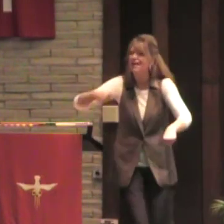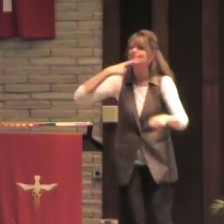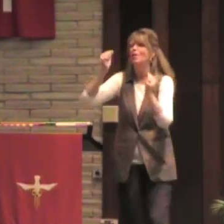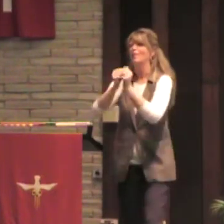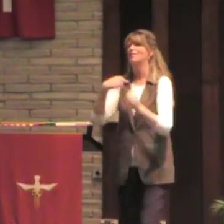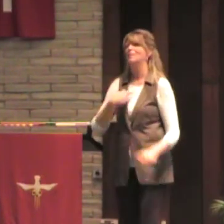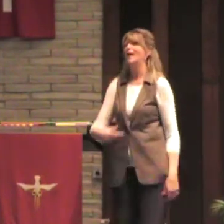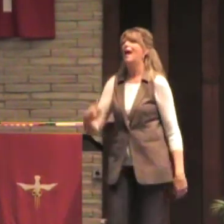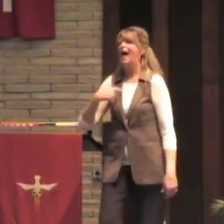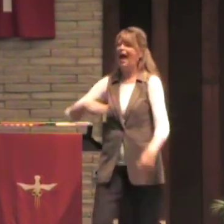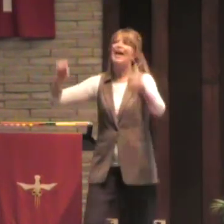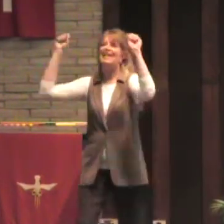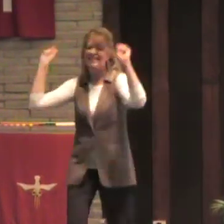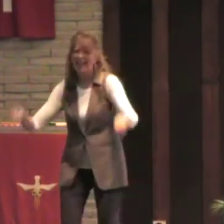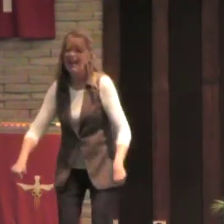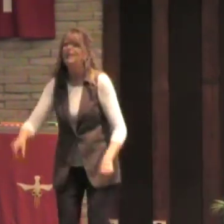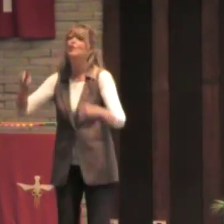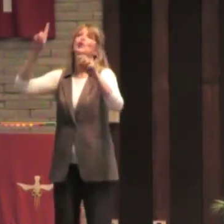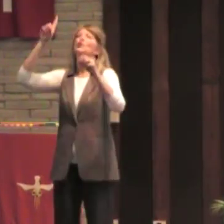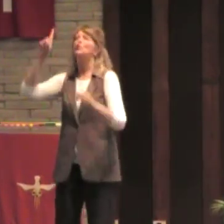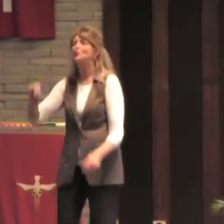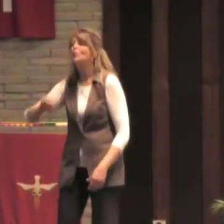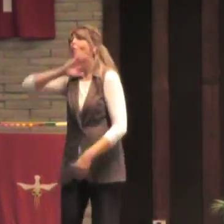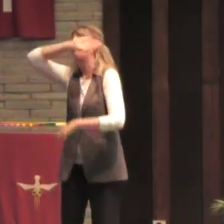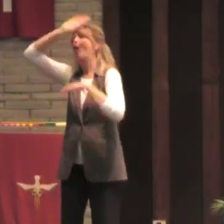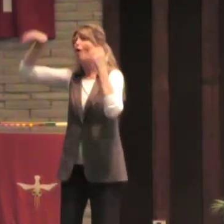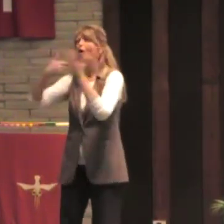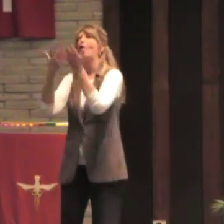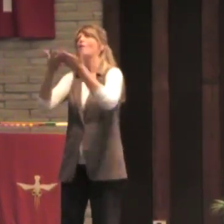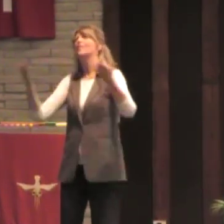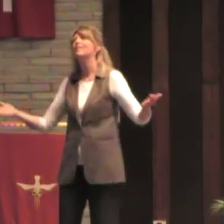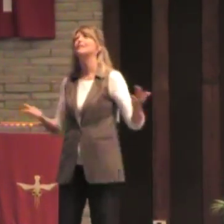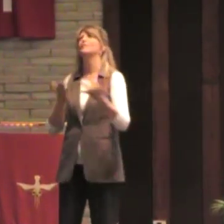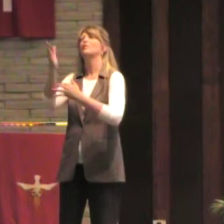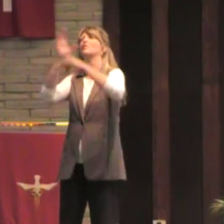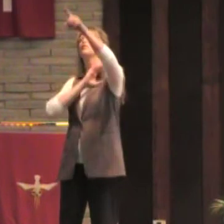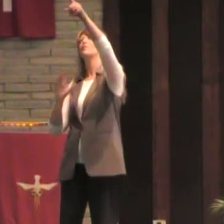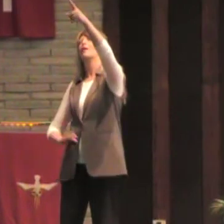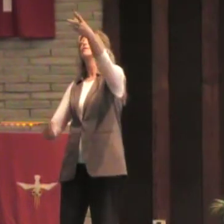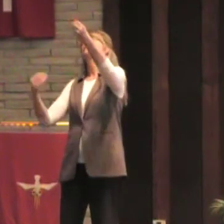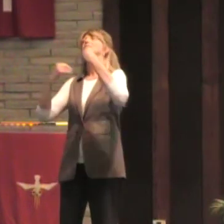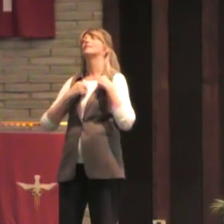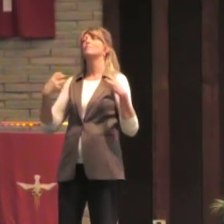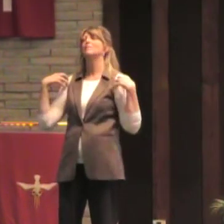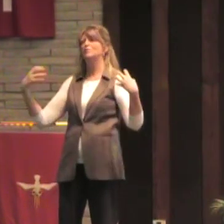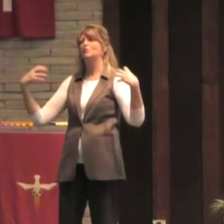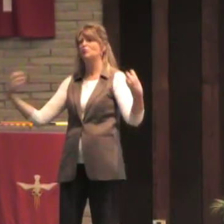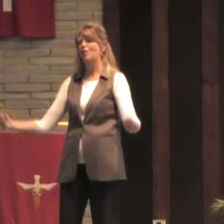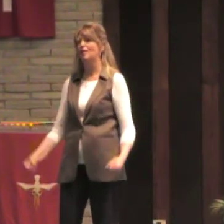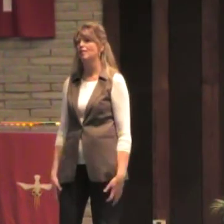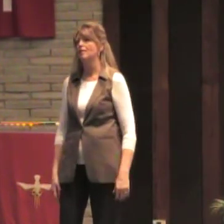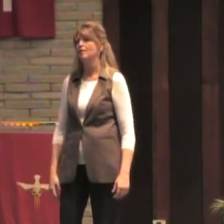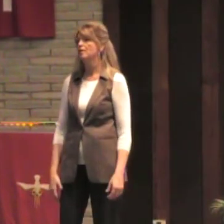I can, say it with me now, I can do all things through Christ who gives me strength.